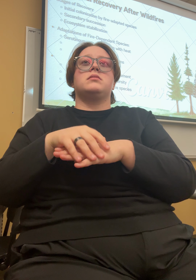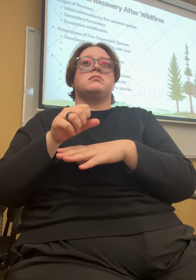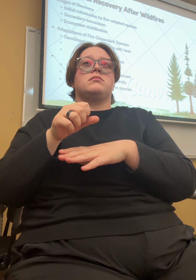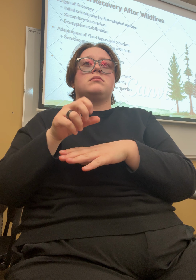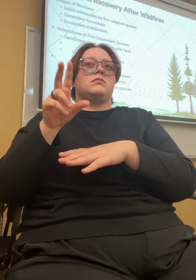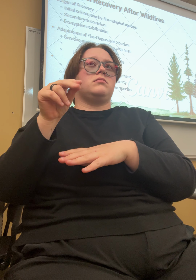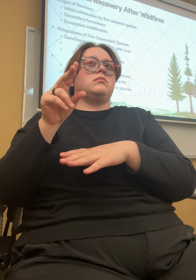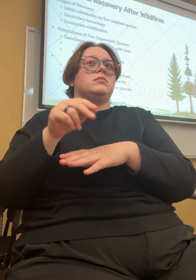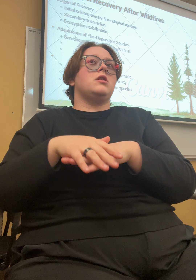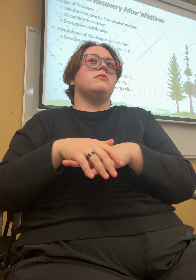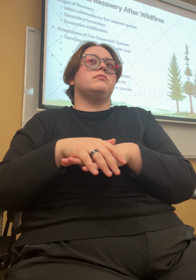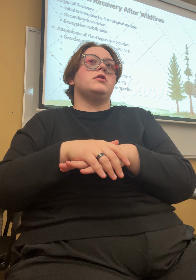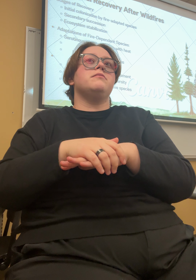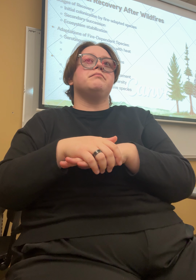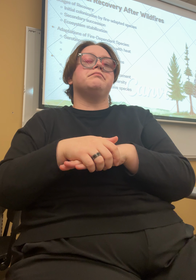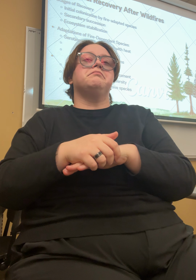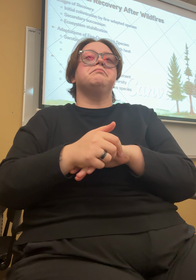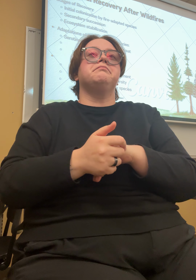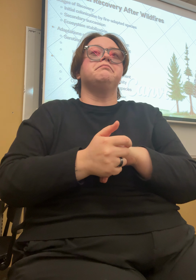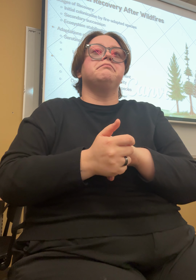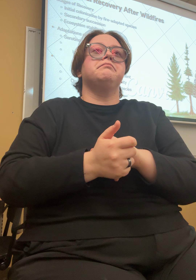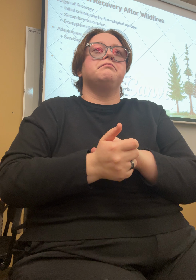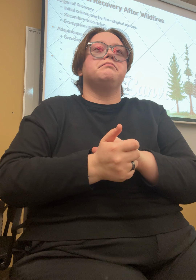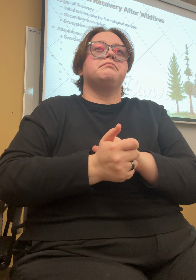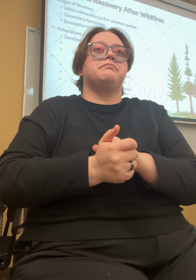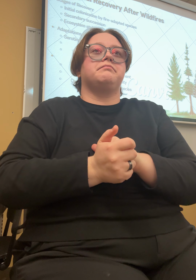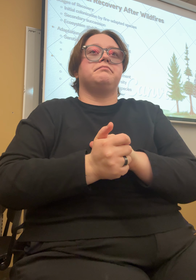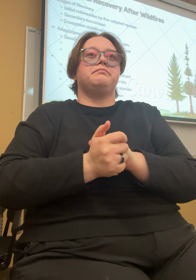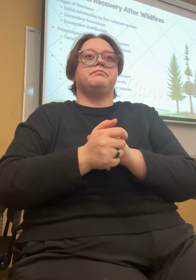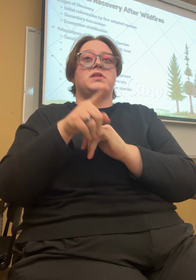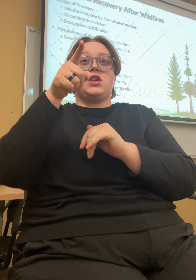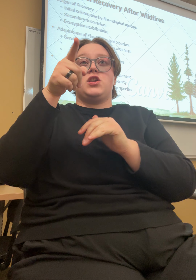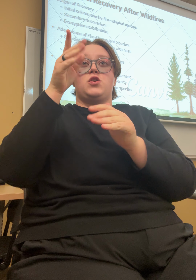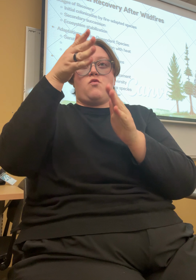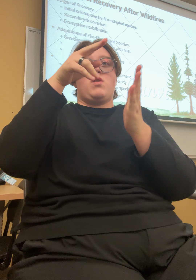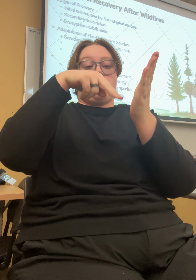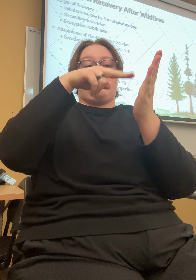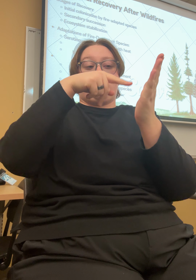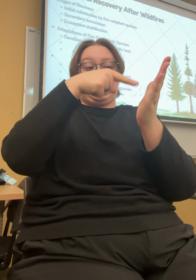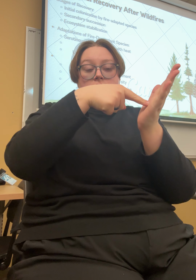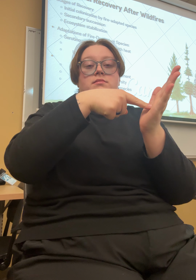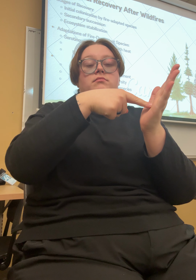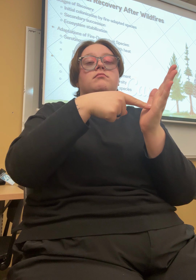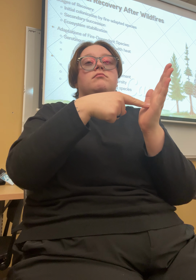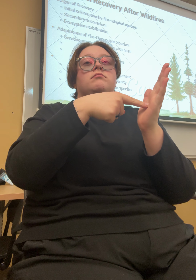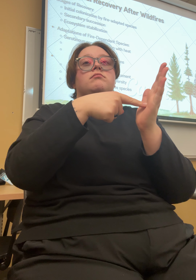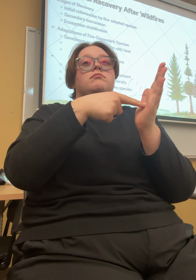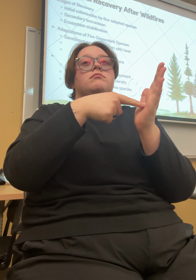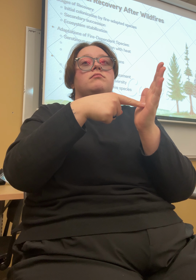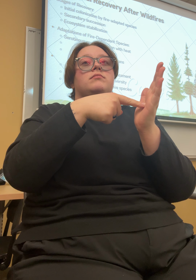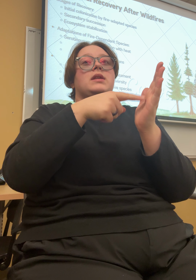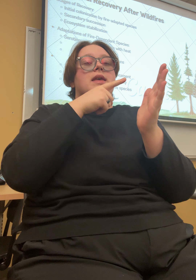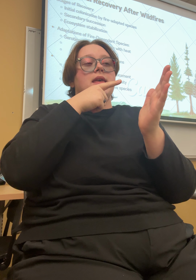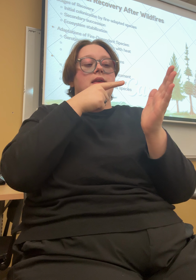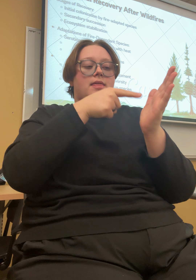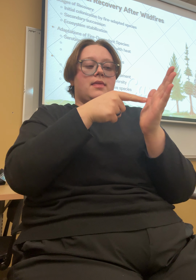actually I have 2. You're gonna read the prompts, and then it's gonna say go to chapter 2 or chapter 3, and you're